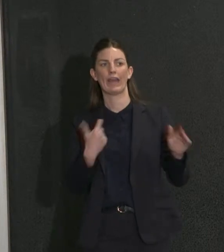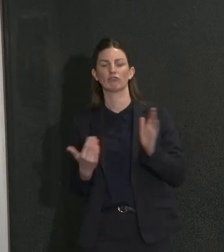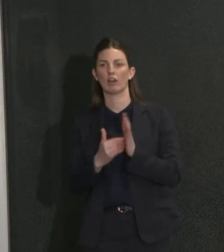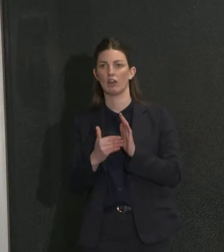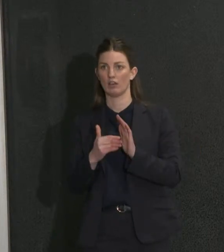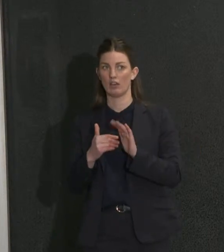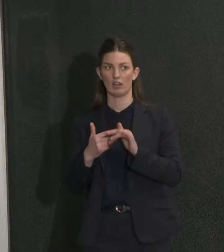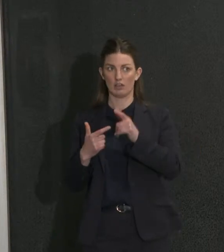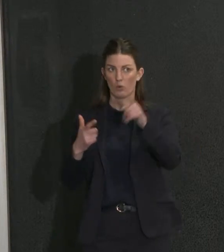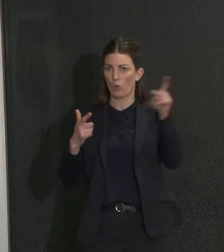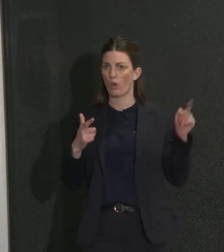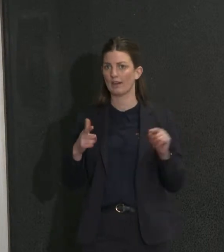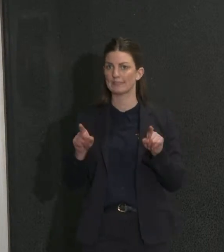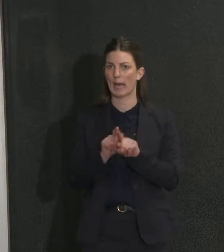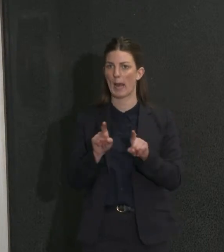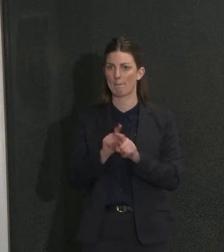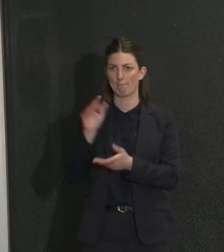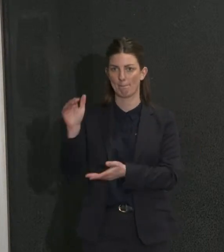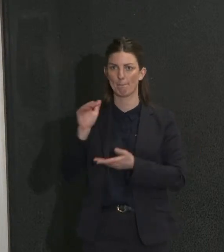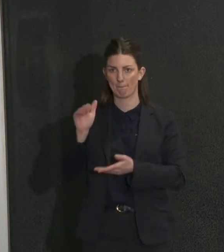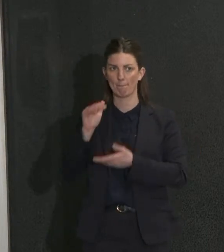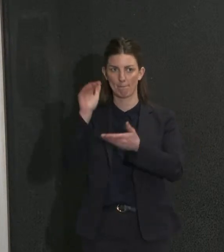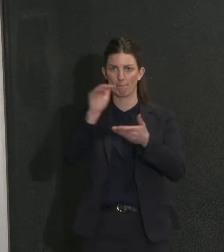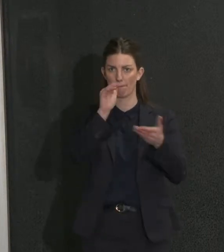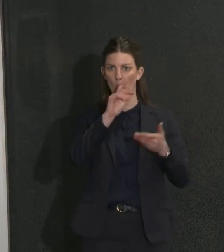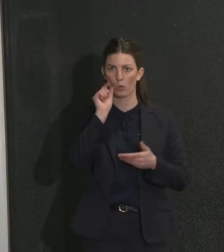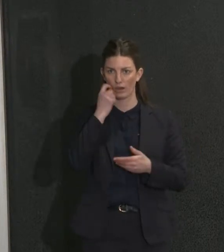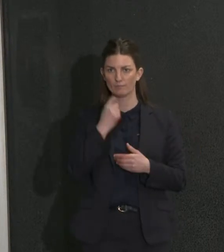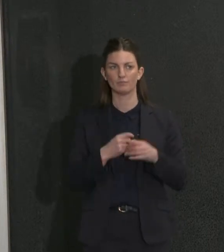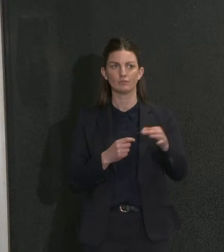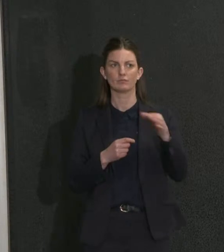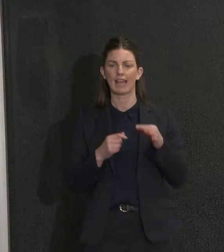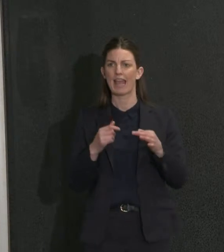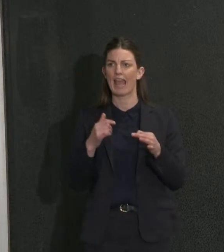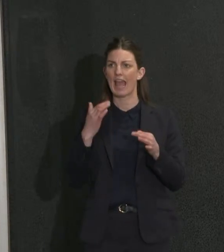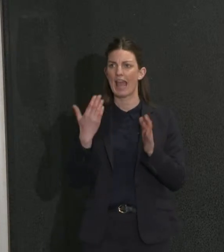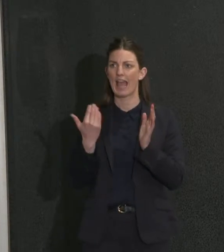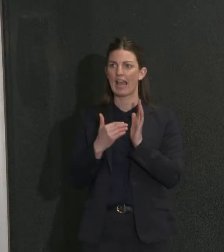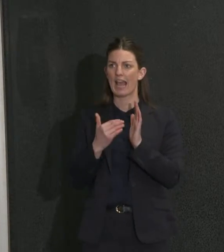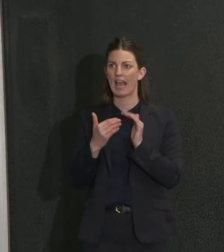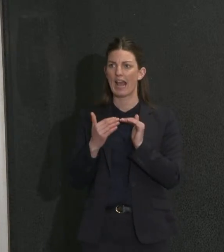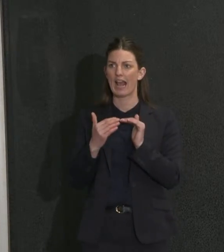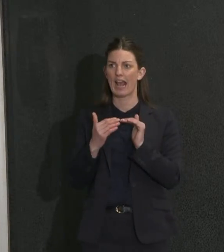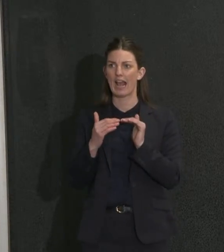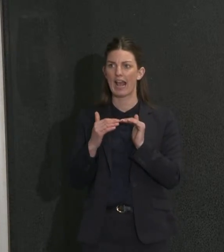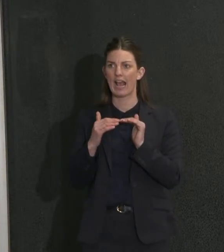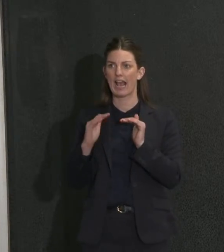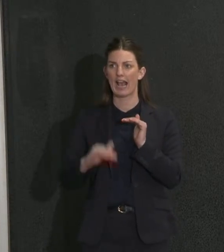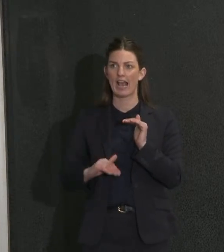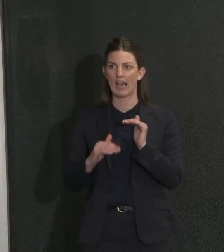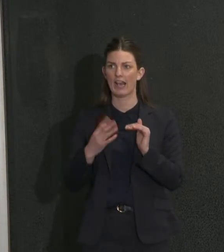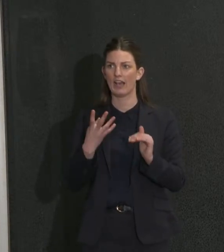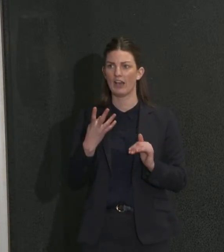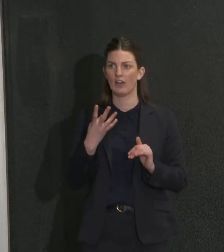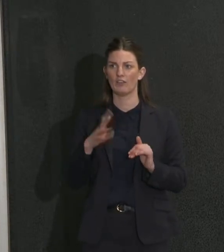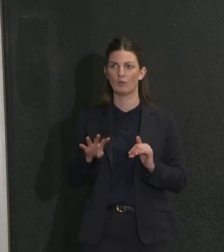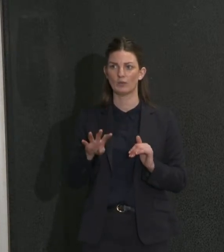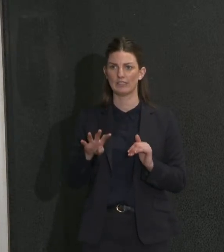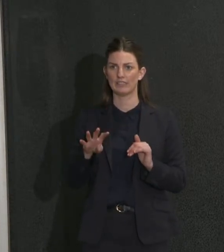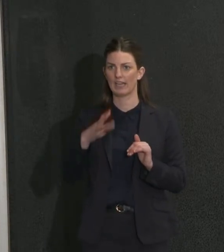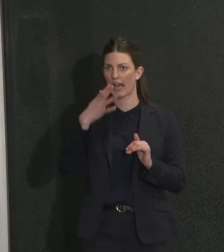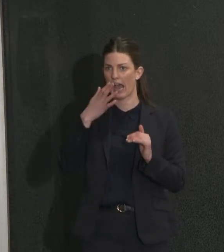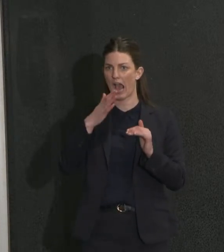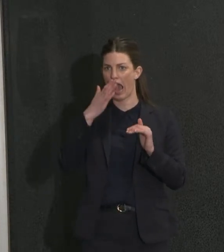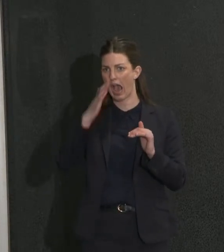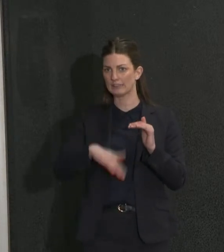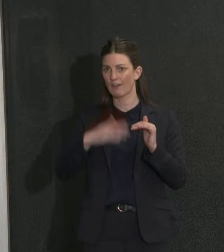Pfizer? Well, as soon as we have sufficient supplies. And this goes back to the point I've made many, many times, and the point I hope that,